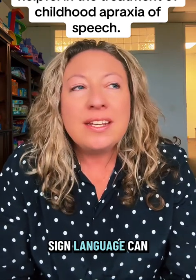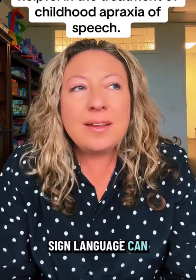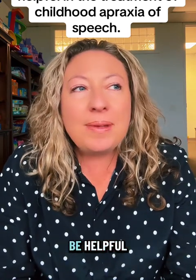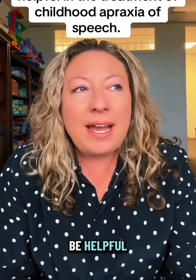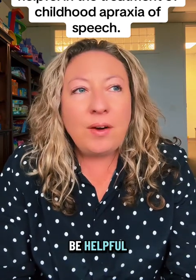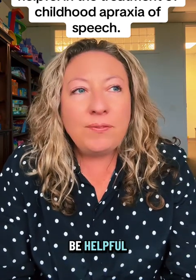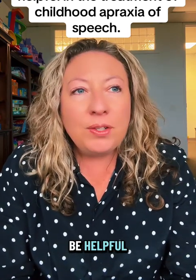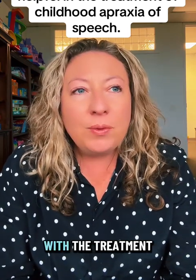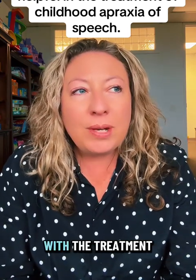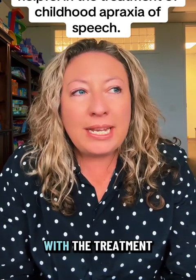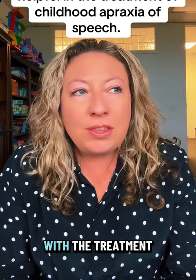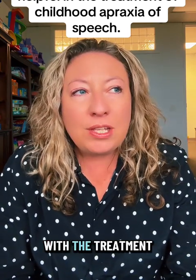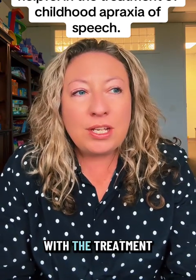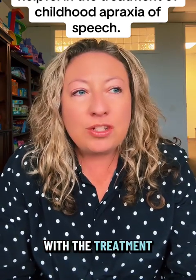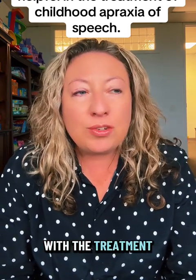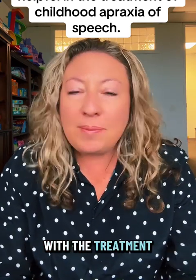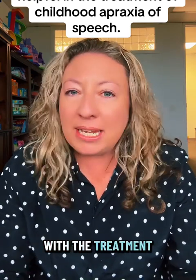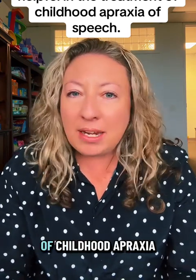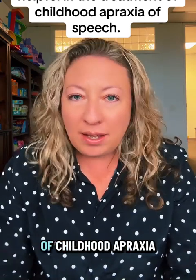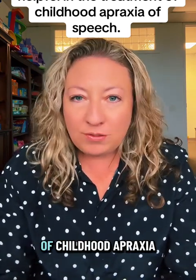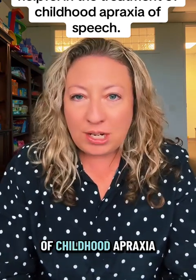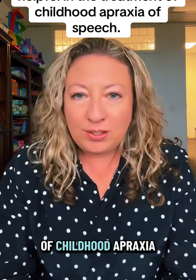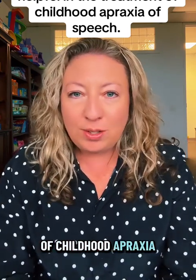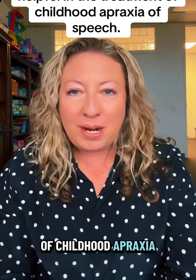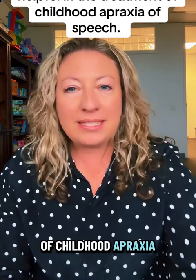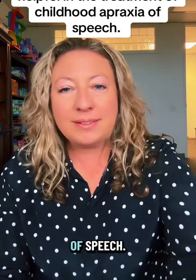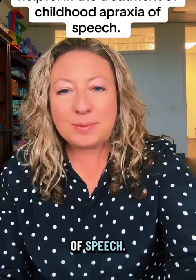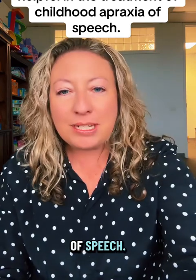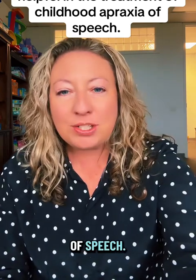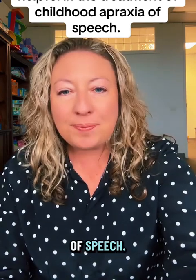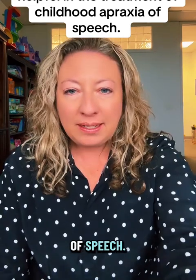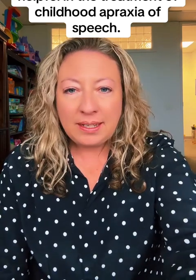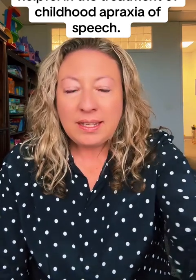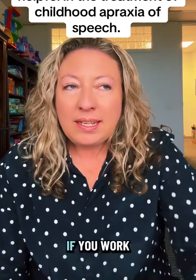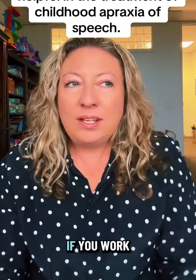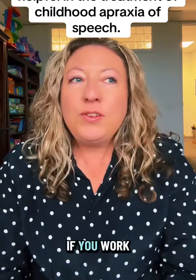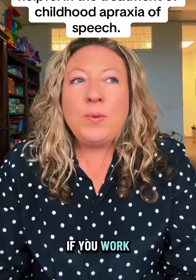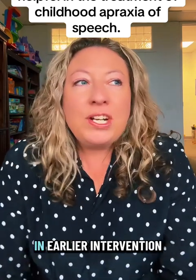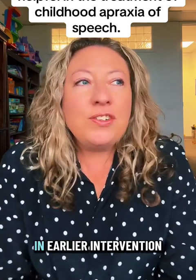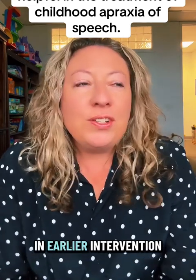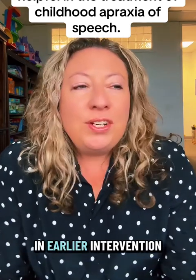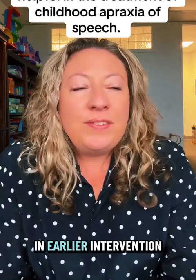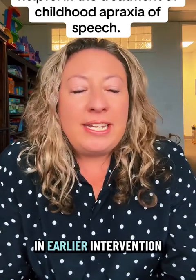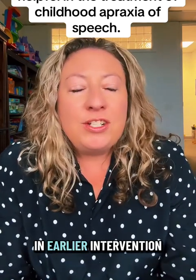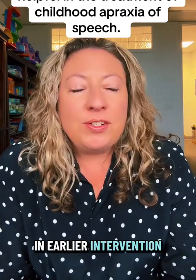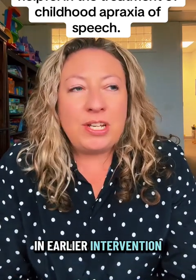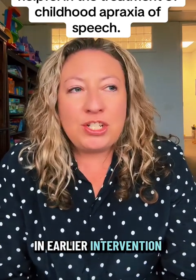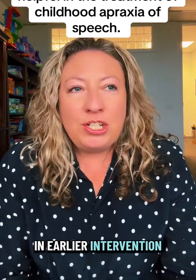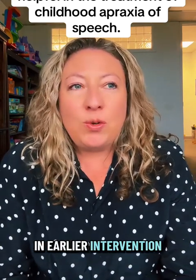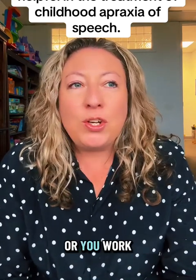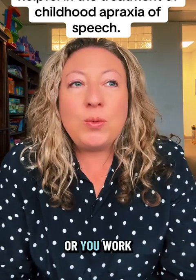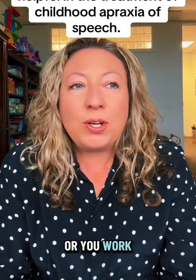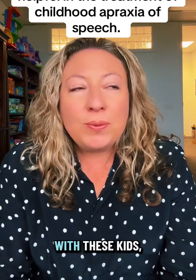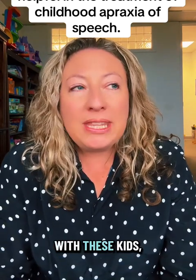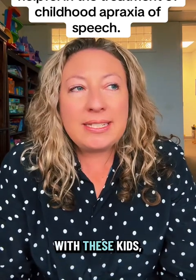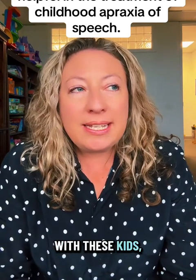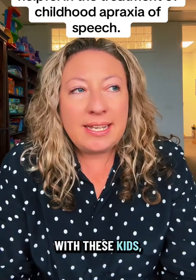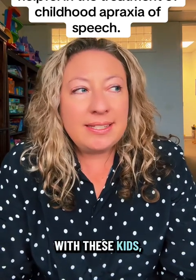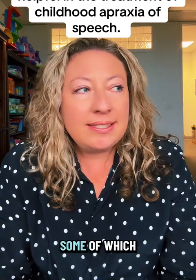be helpful with the treatment of childhood apraxia of speech. If you work in earlier intervention or you work with these kids, some of